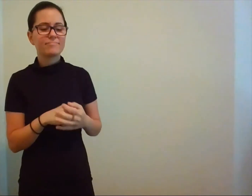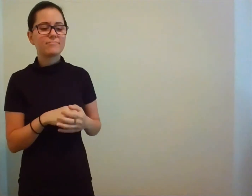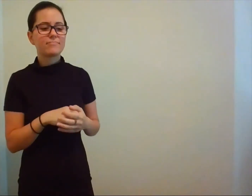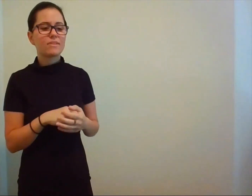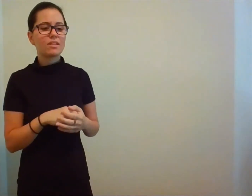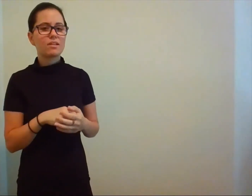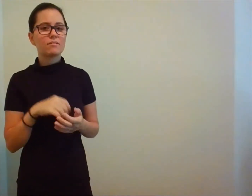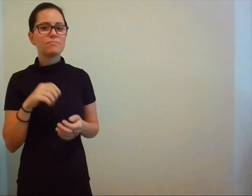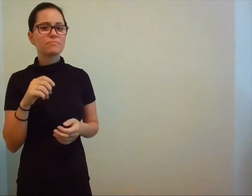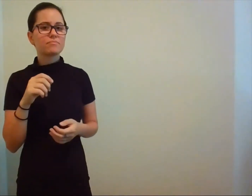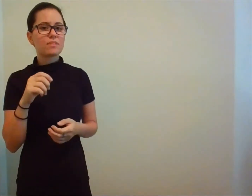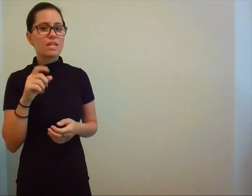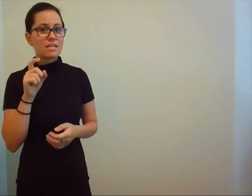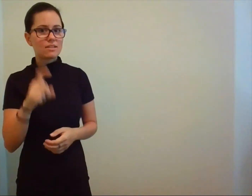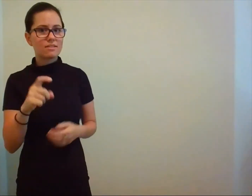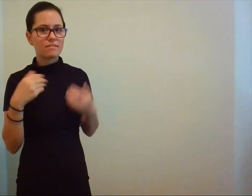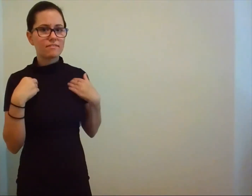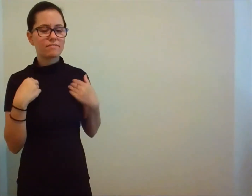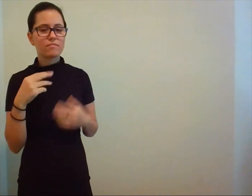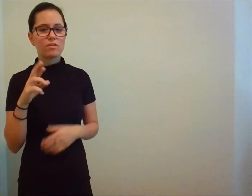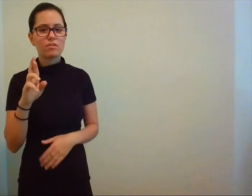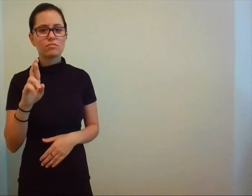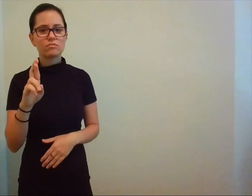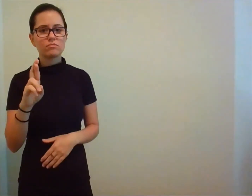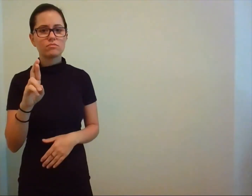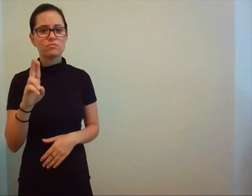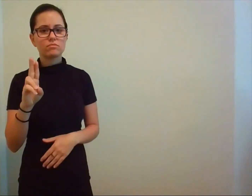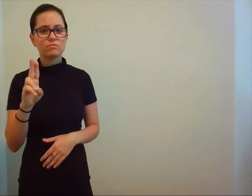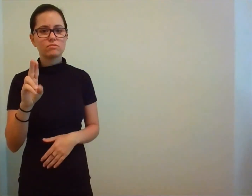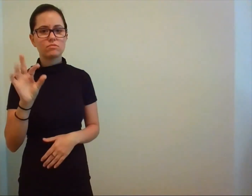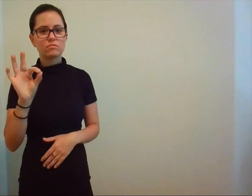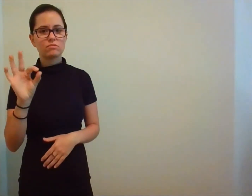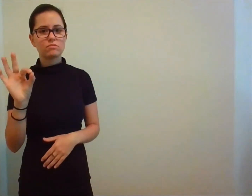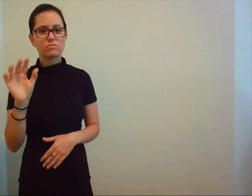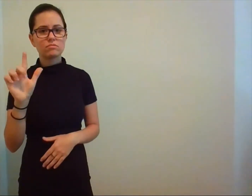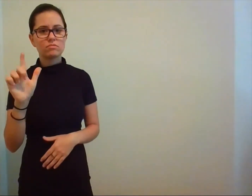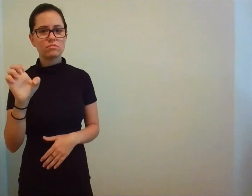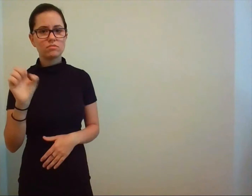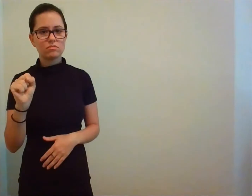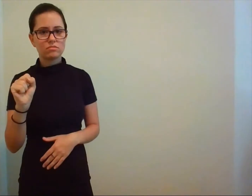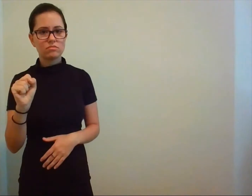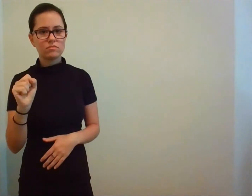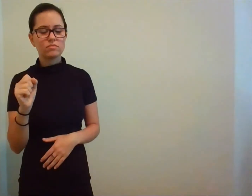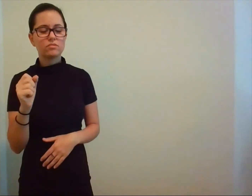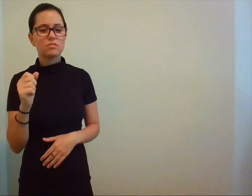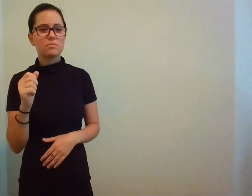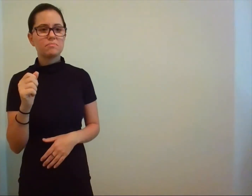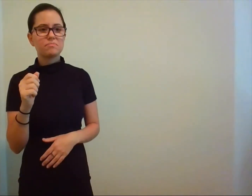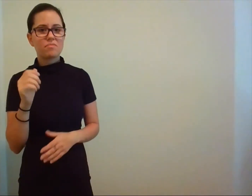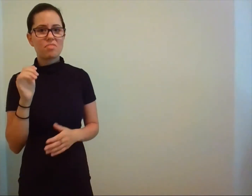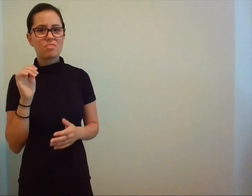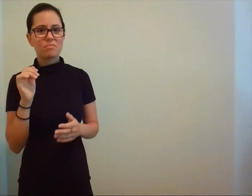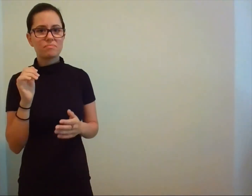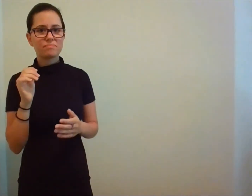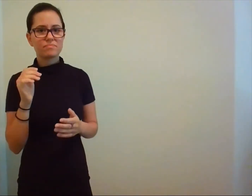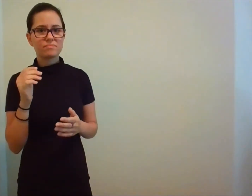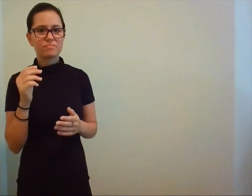Ruffles sour cream and cheddar chips. Those are the best. Those are the jam. And look, I told Christy I was going to get those, and I was like, and you know